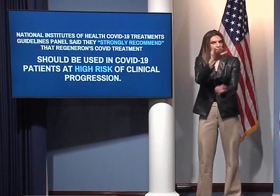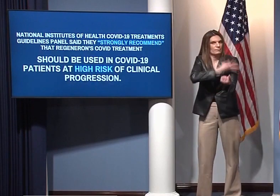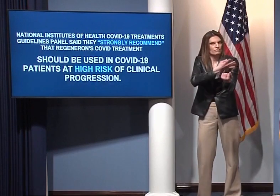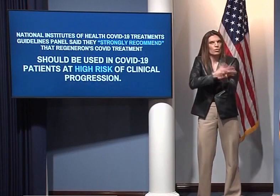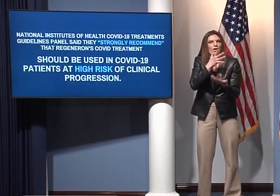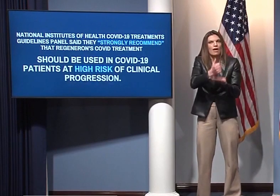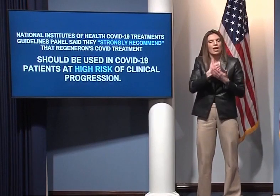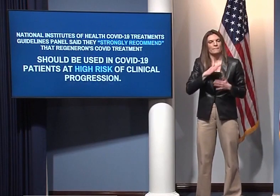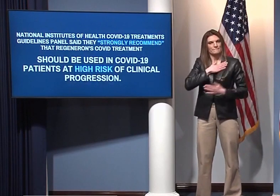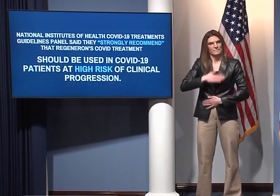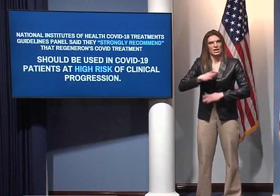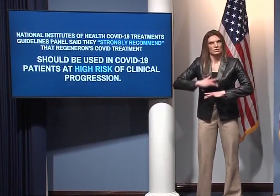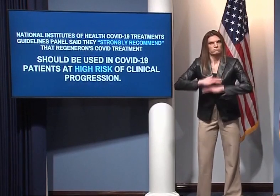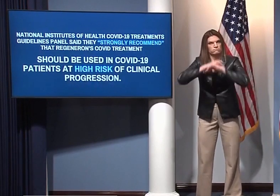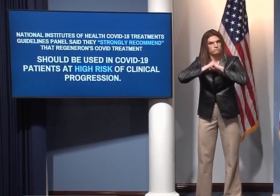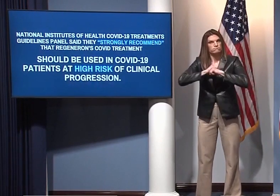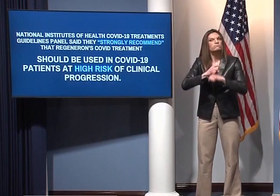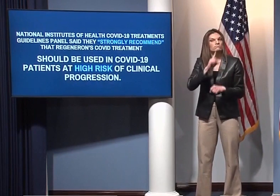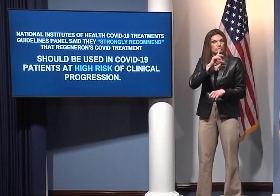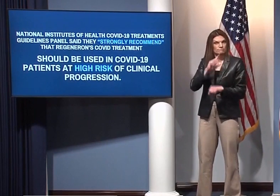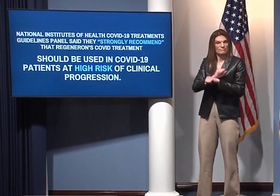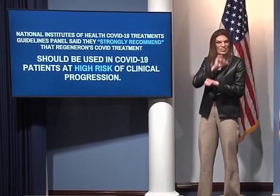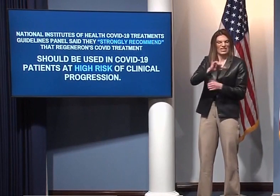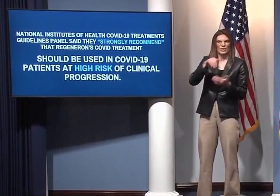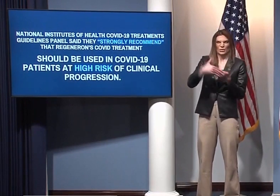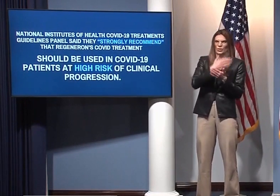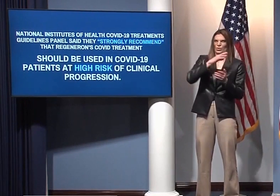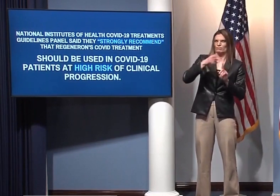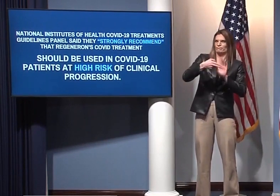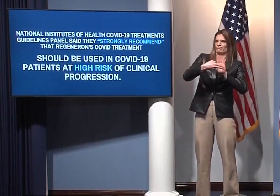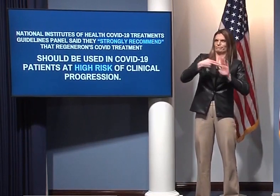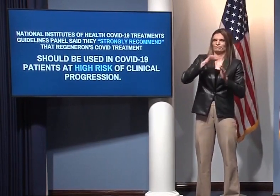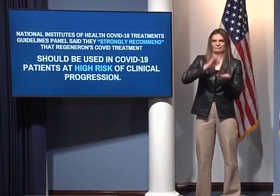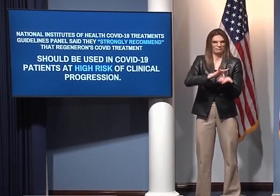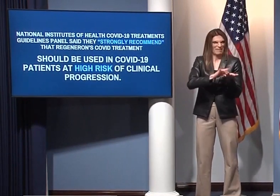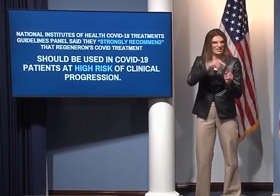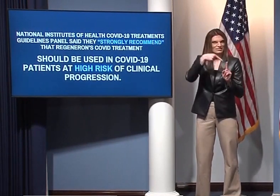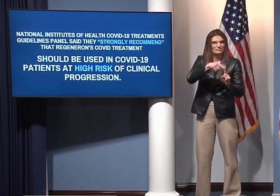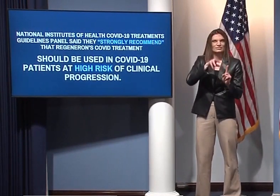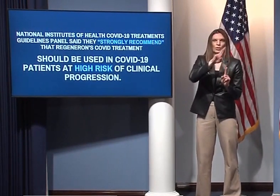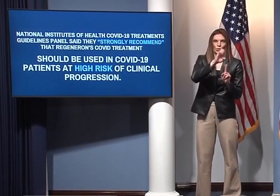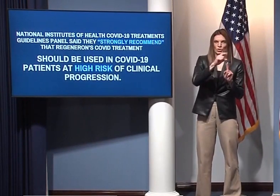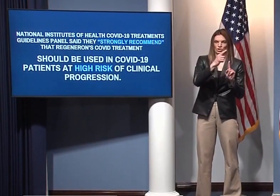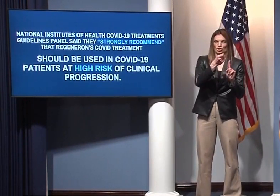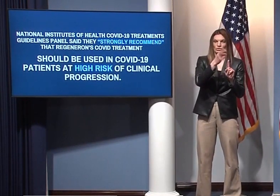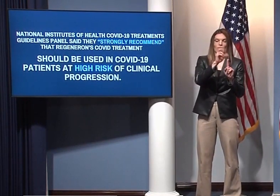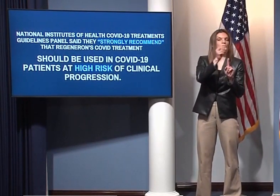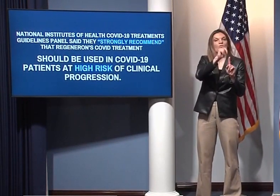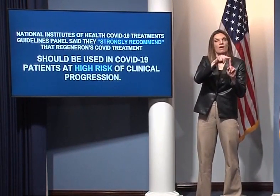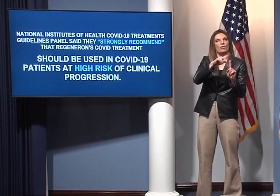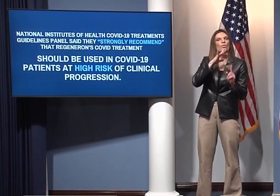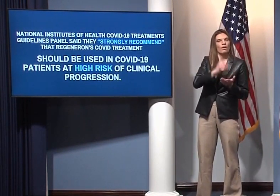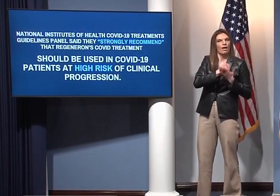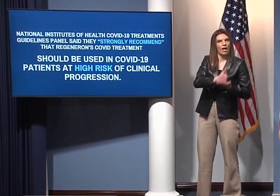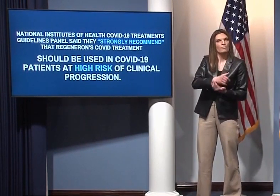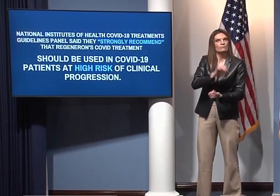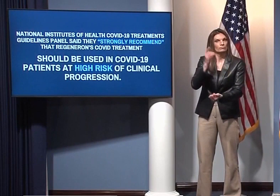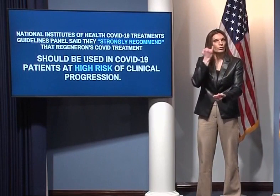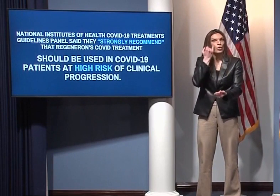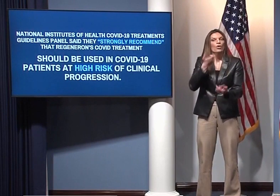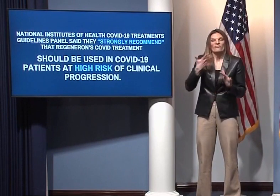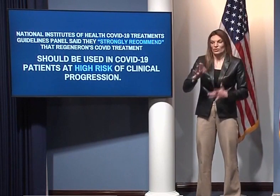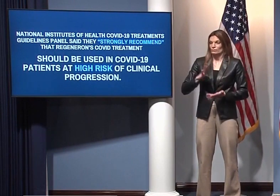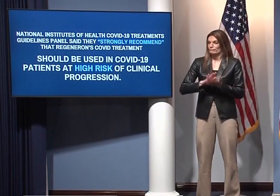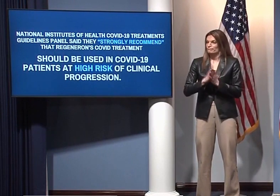of 4,500 patients showing that Regeneron's COVID treatment significantly reduced the risk